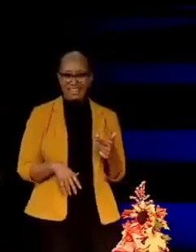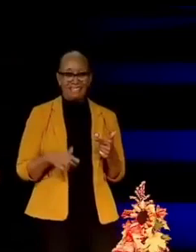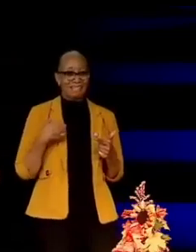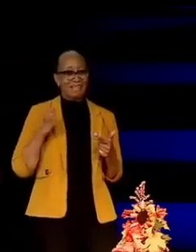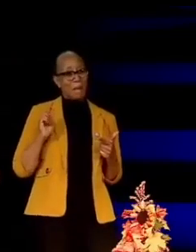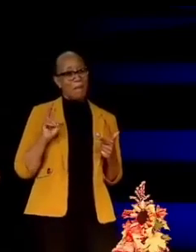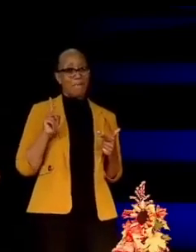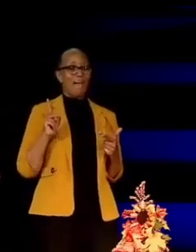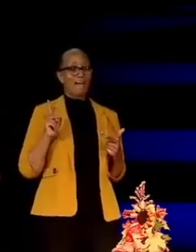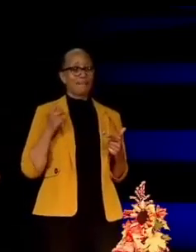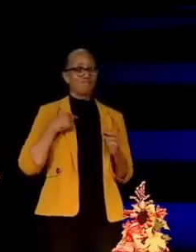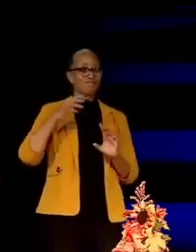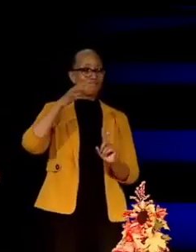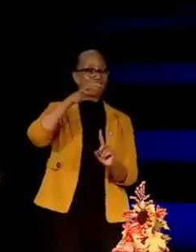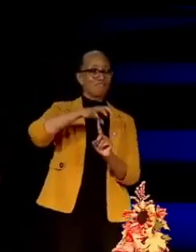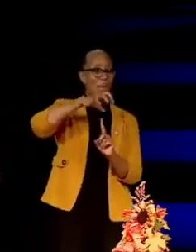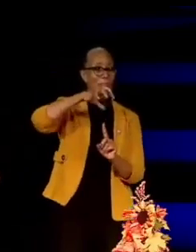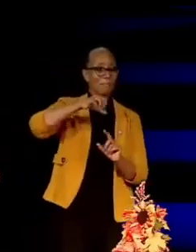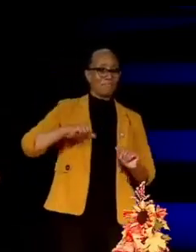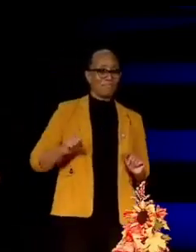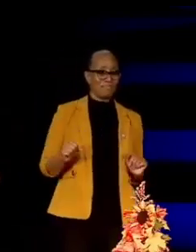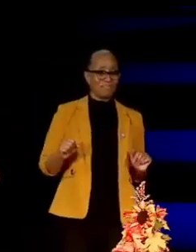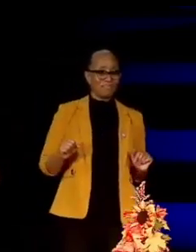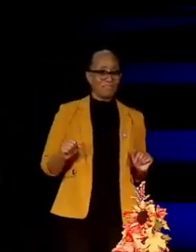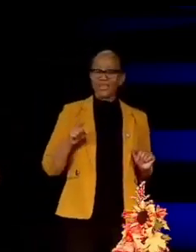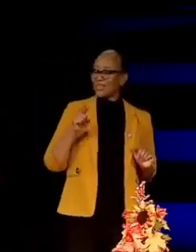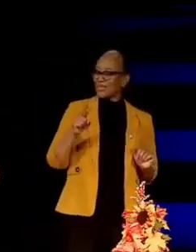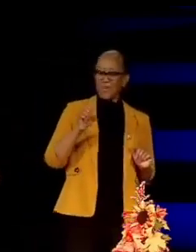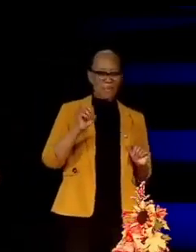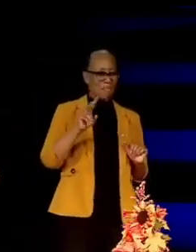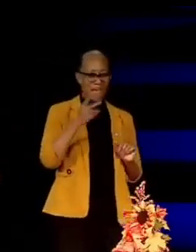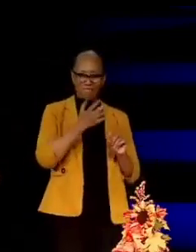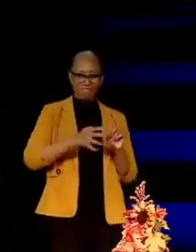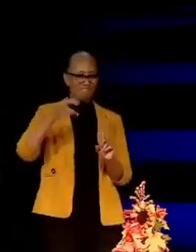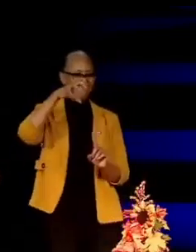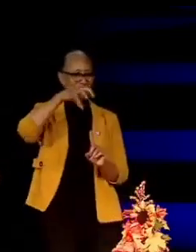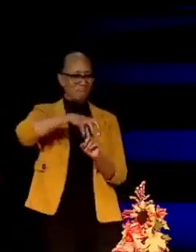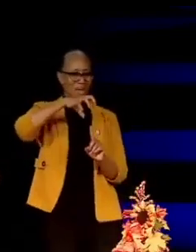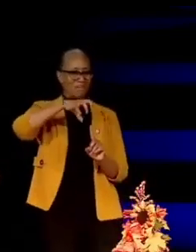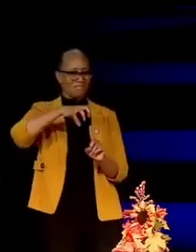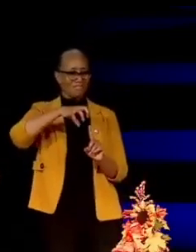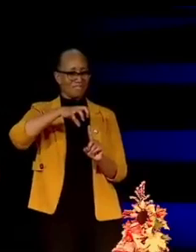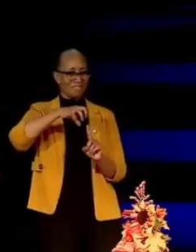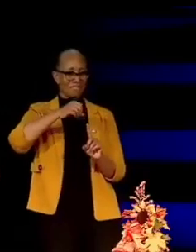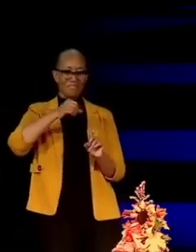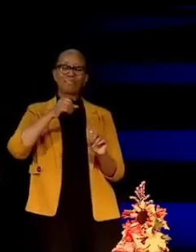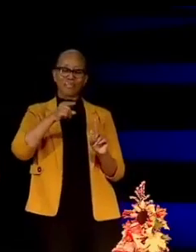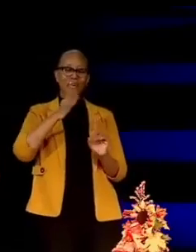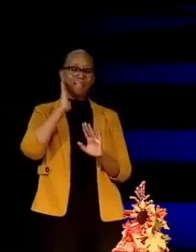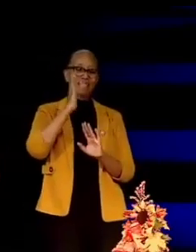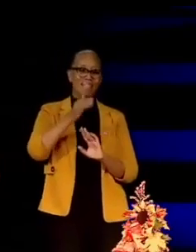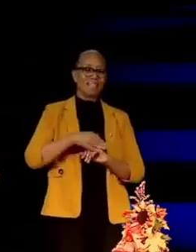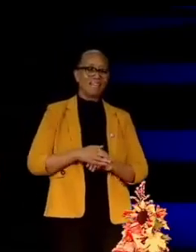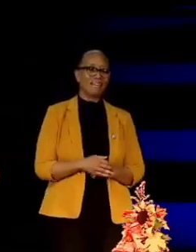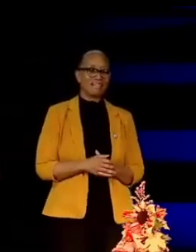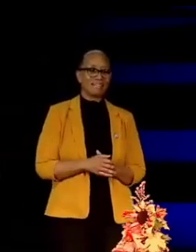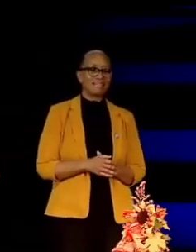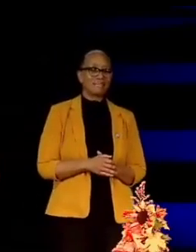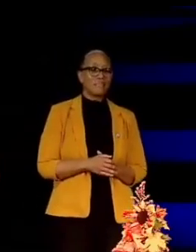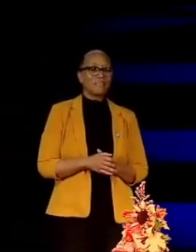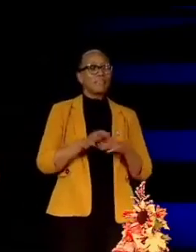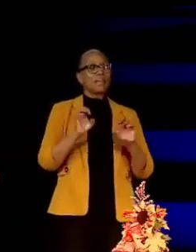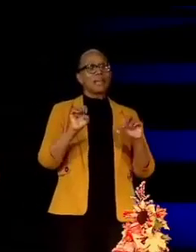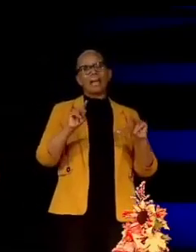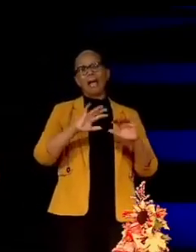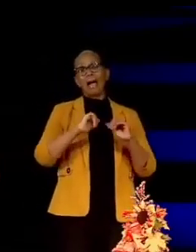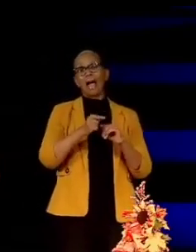I'm back on top. You'll be back on top before you know it. And here's